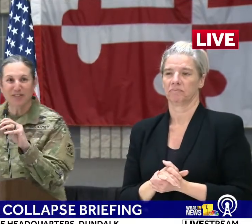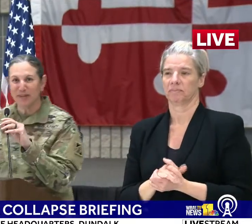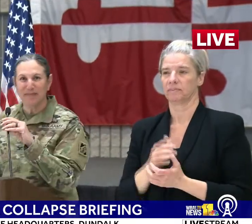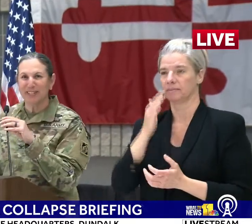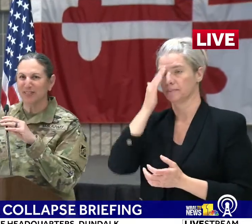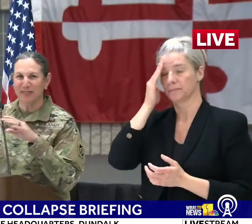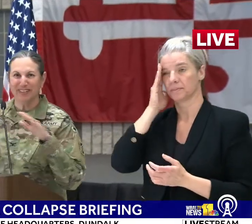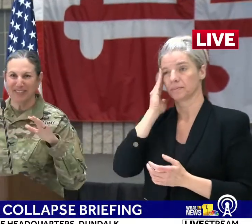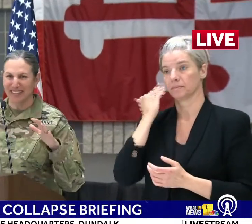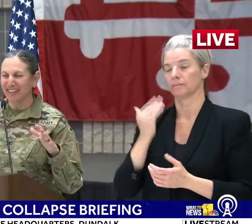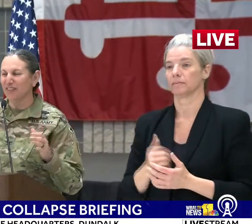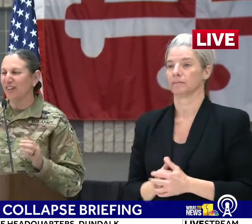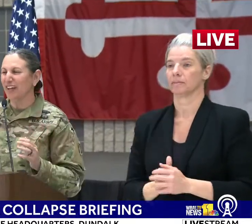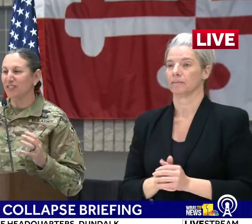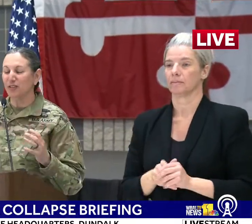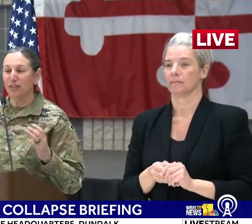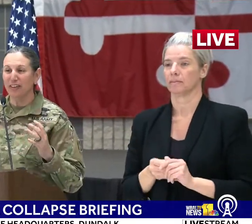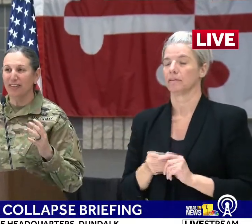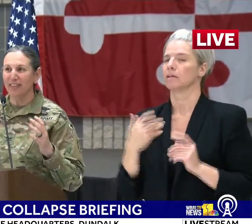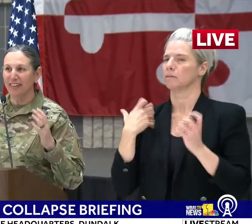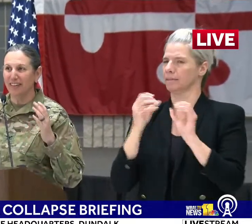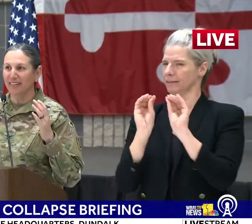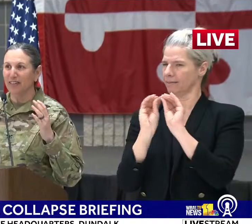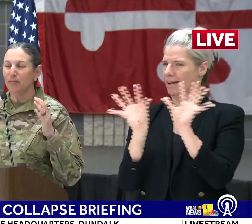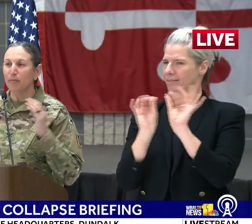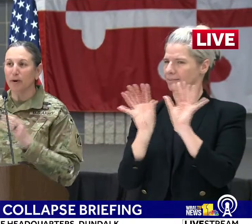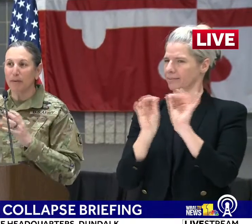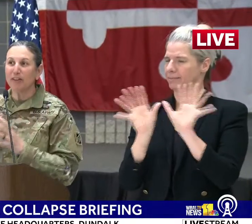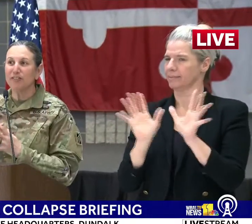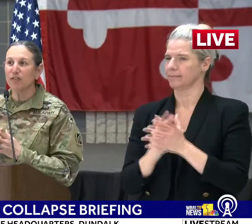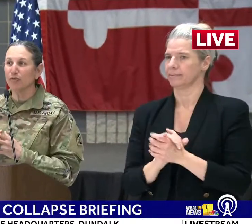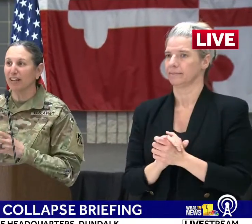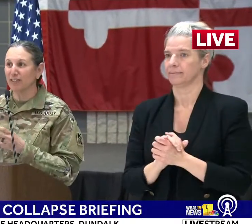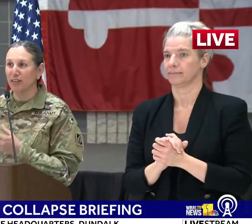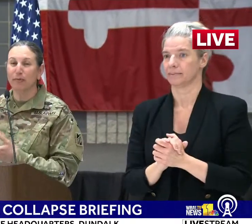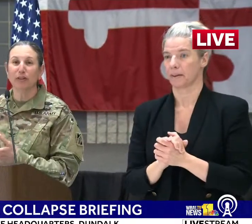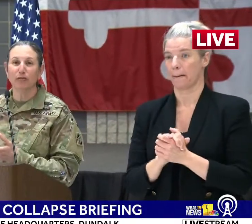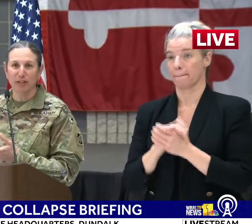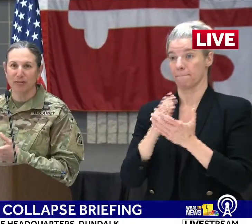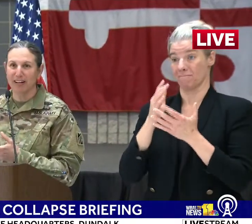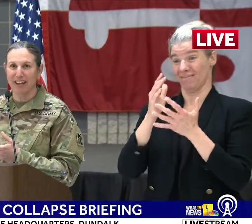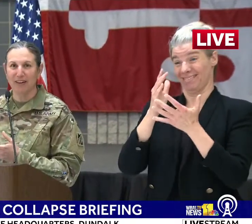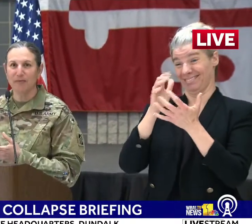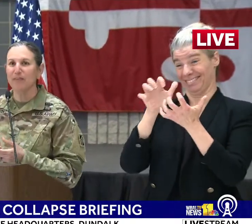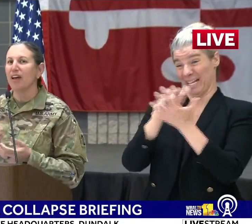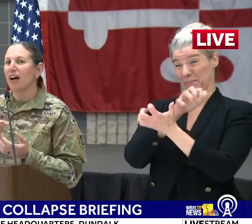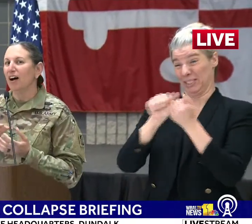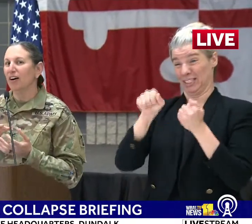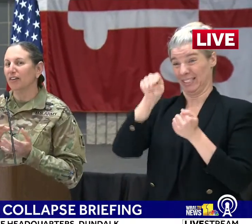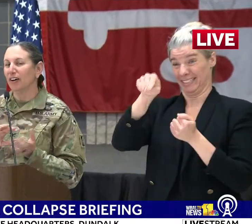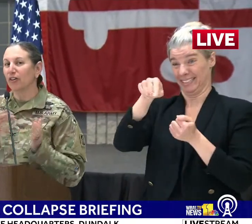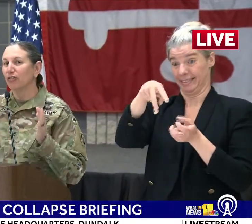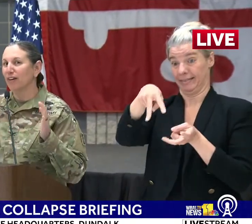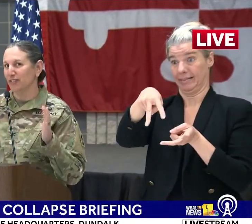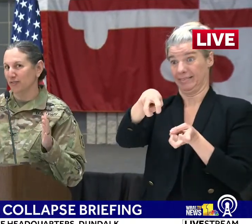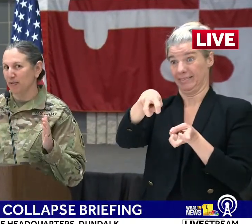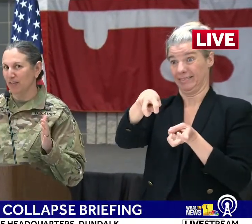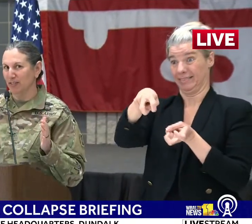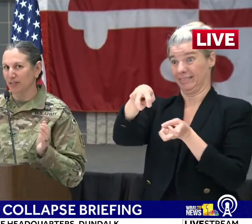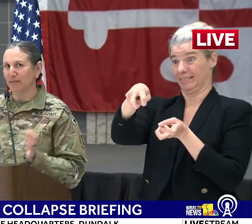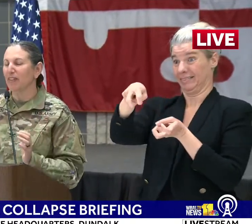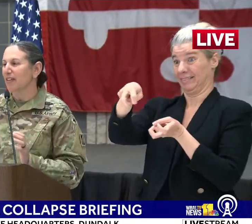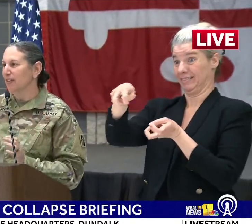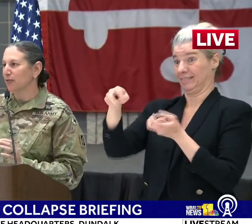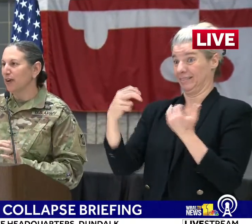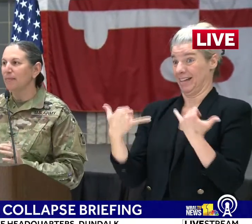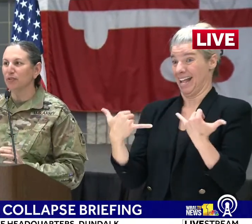Okay, so I just want to make sure we're clarifying. So the parts of the wreckage that are being rigged right now are across